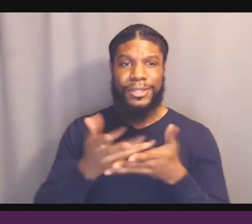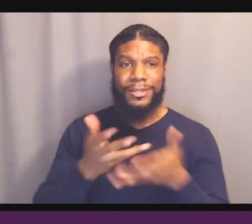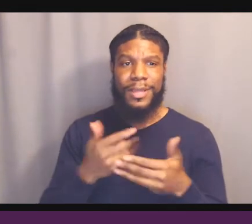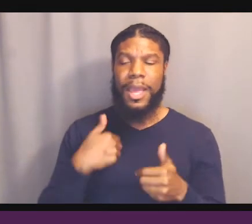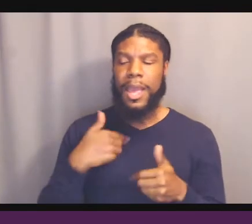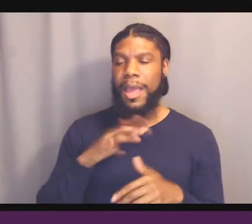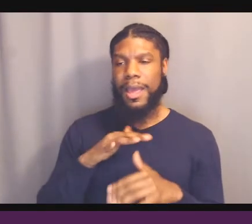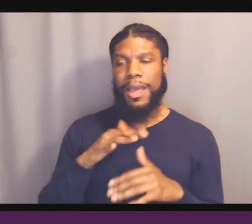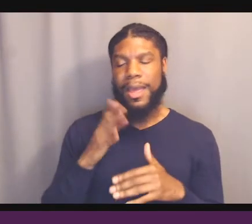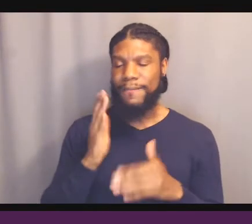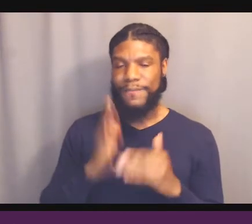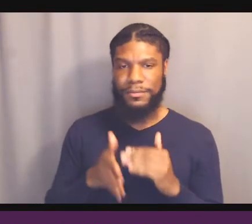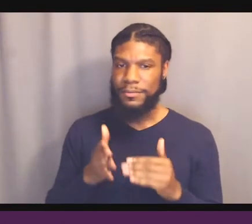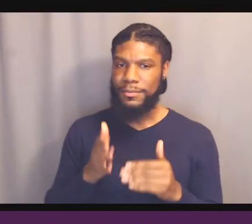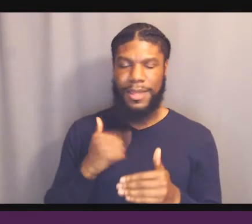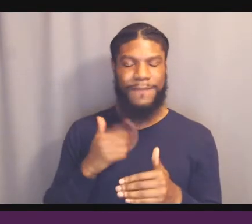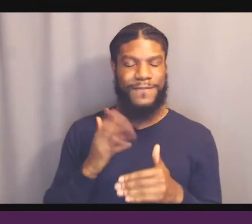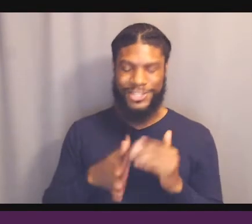I'm done.